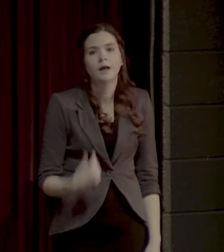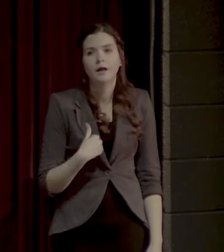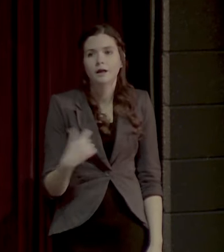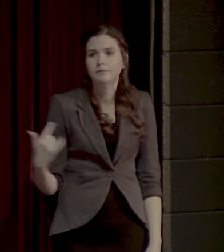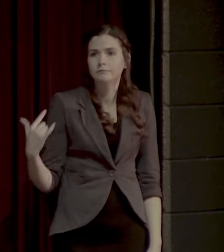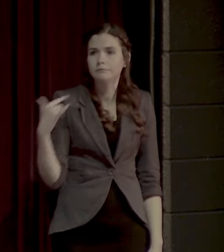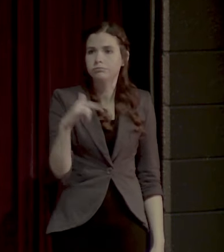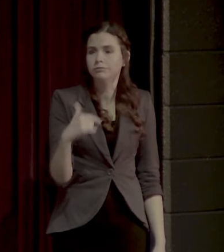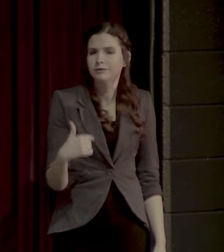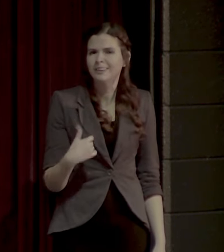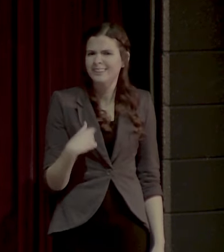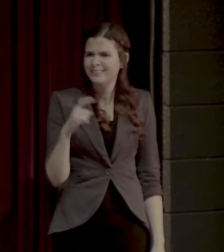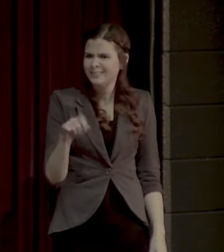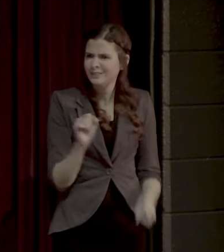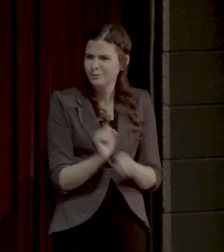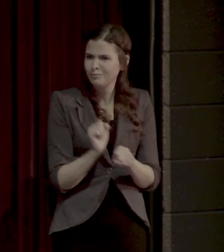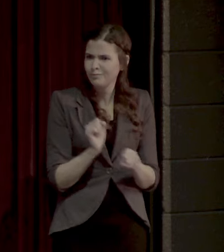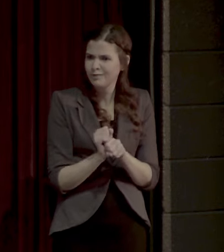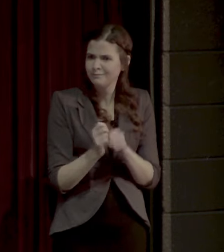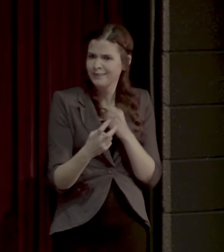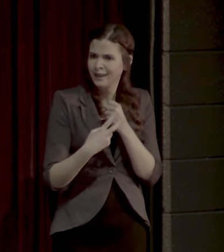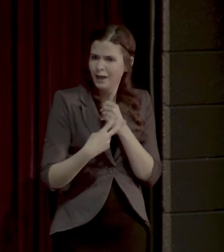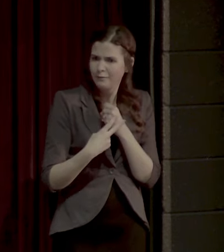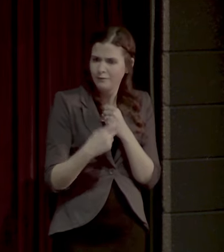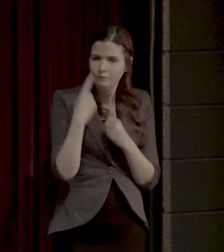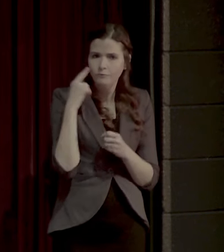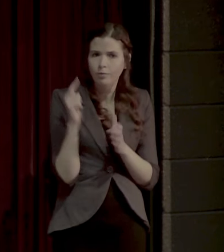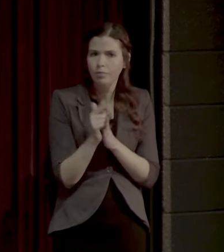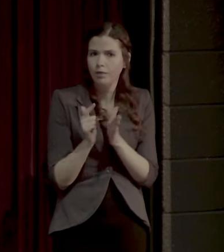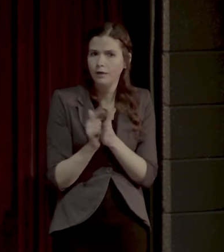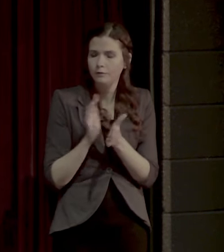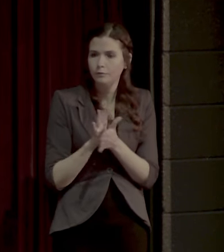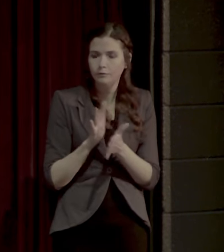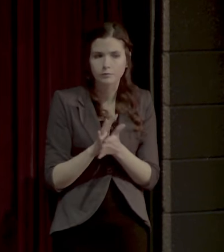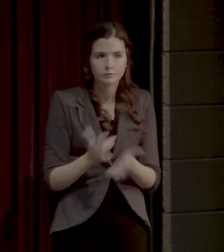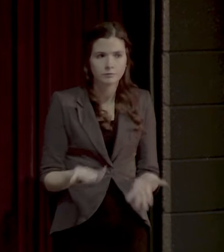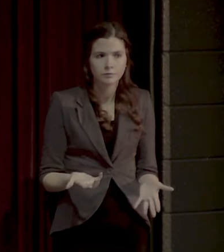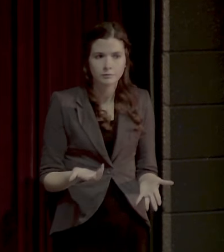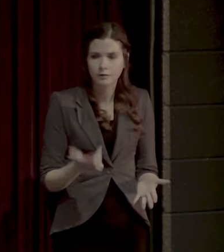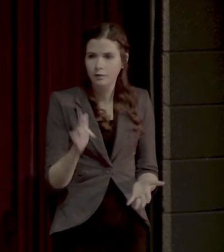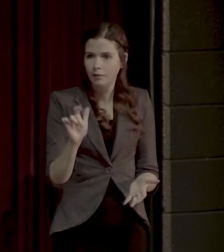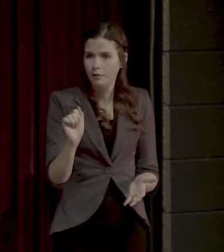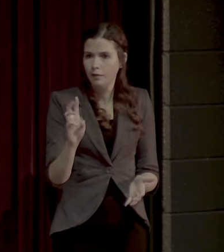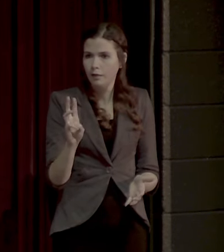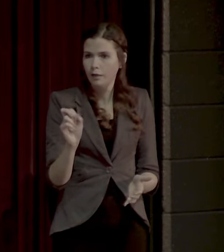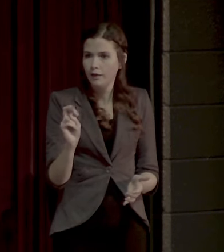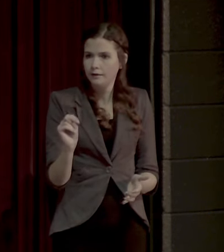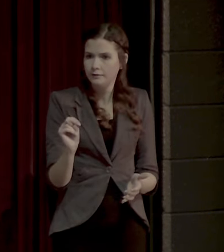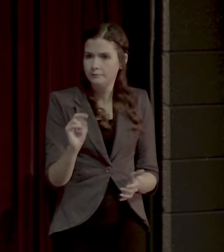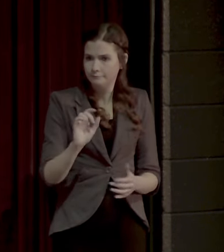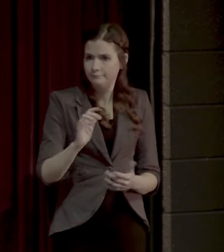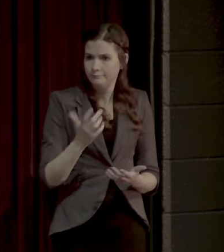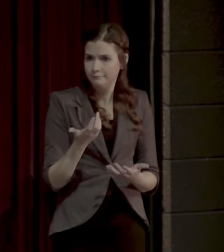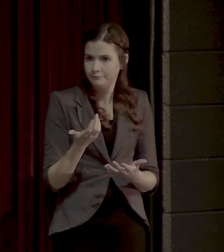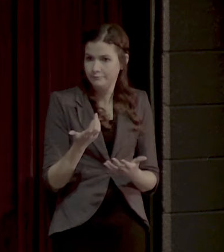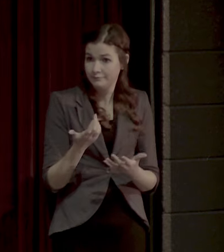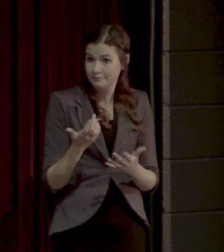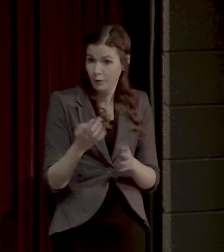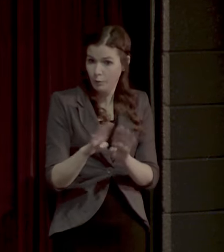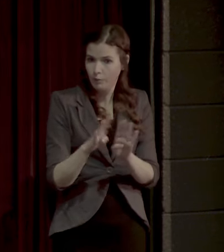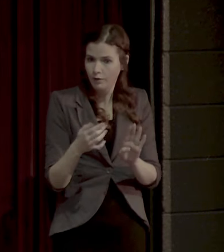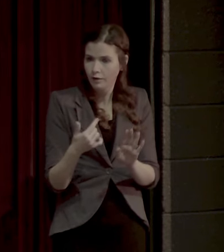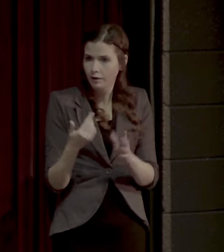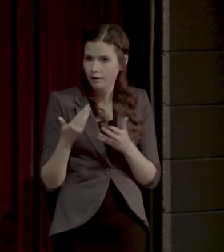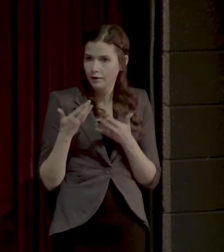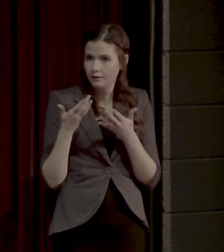here needing to work to save some money for law school, and Lawson opened a door for me. He offered me a